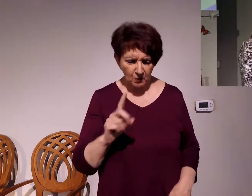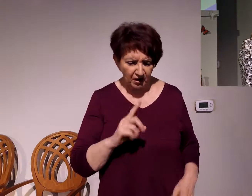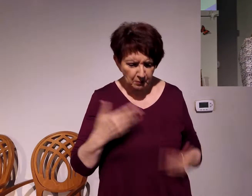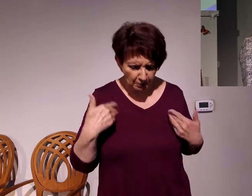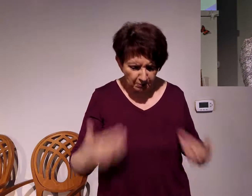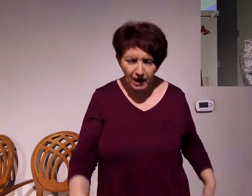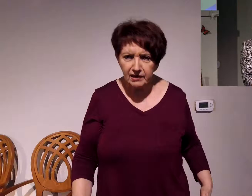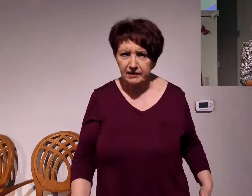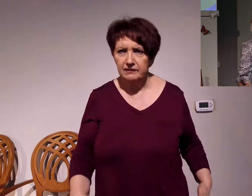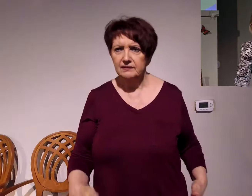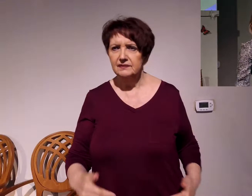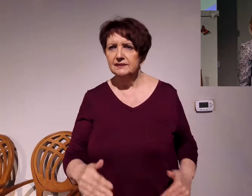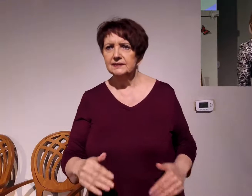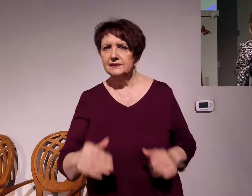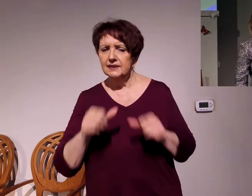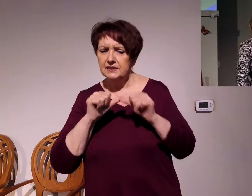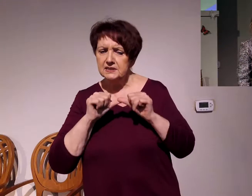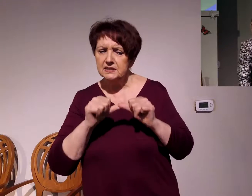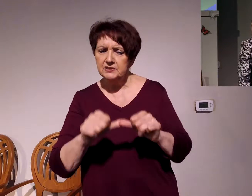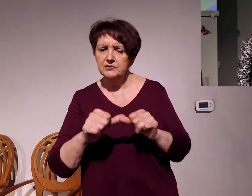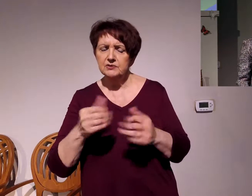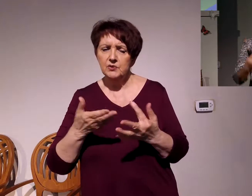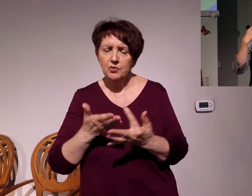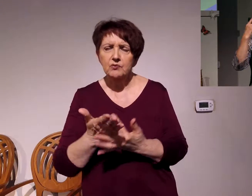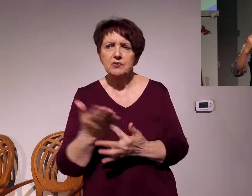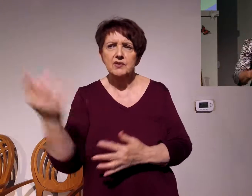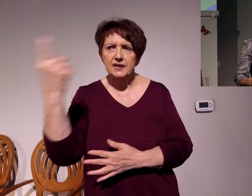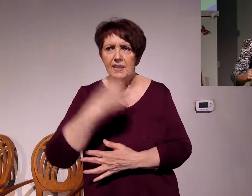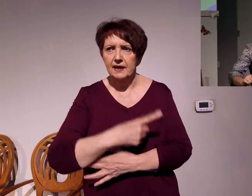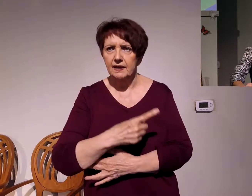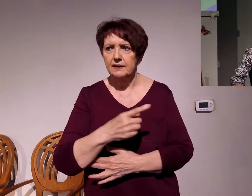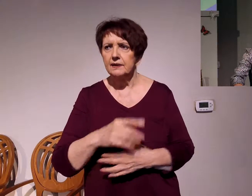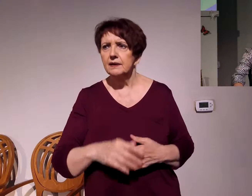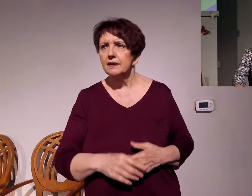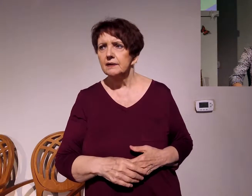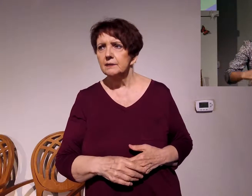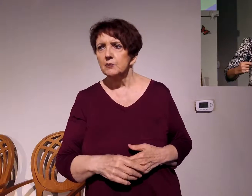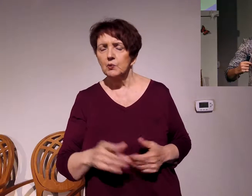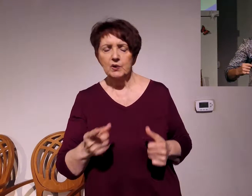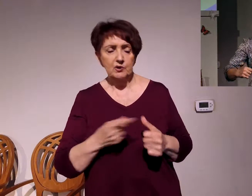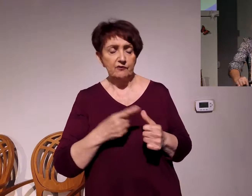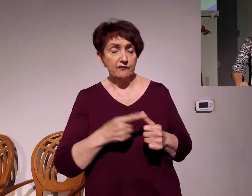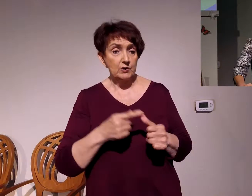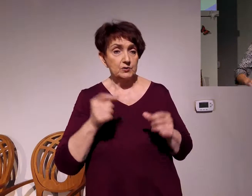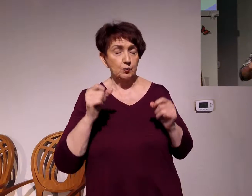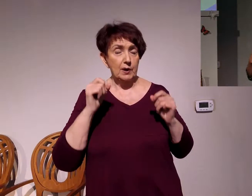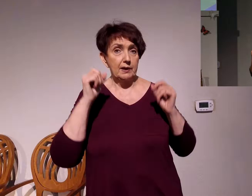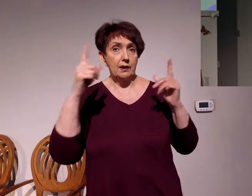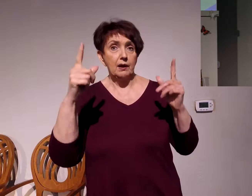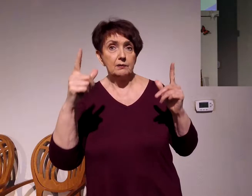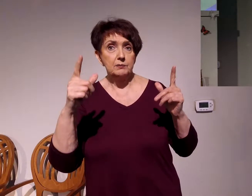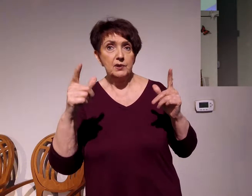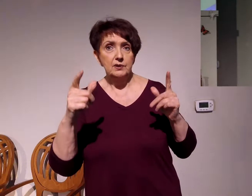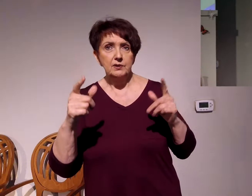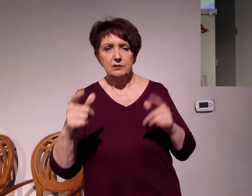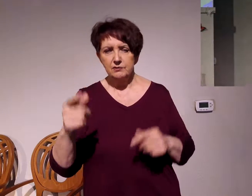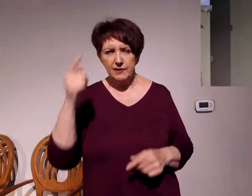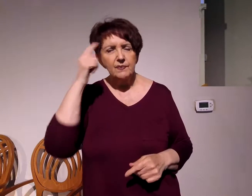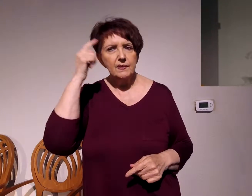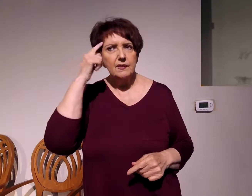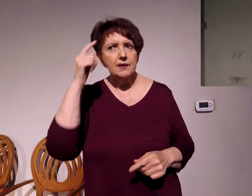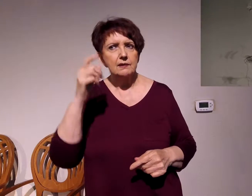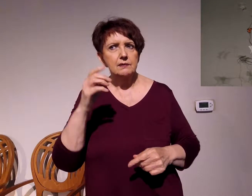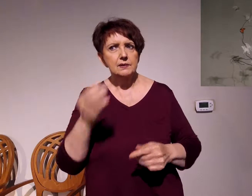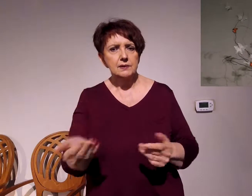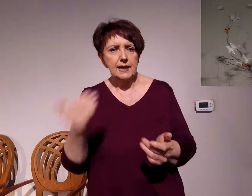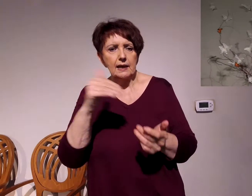body. And then how long does that last through the day? You know, but we can, when we first wake up, we can revitalize all of our